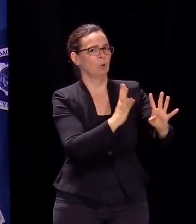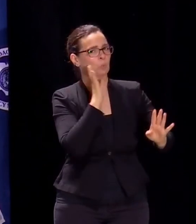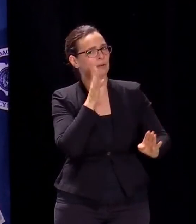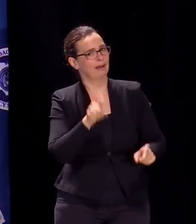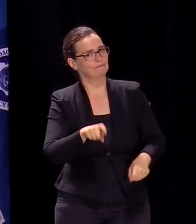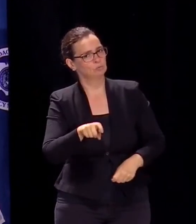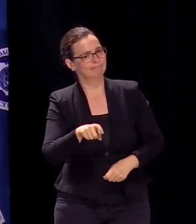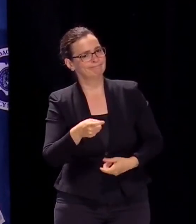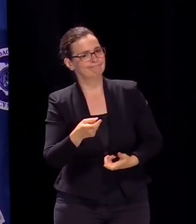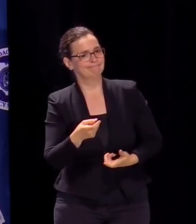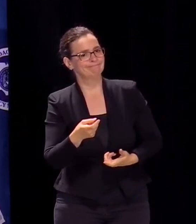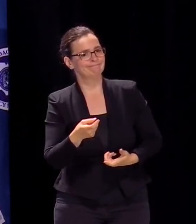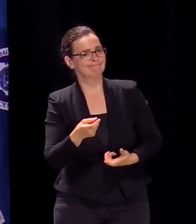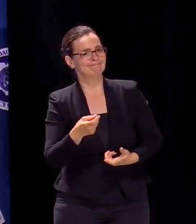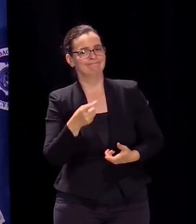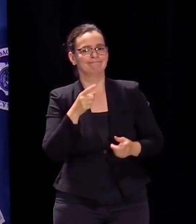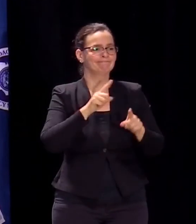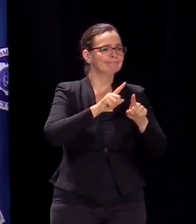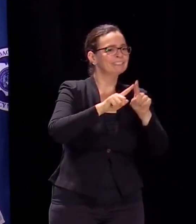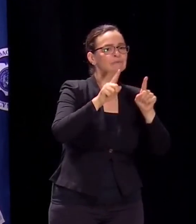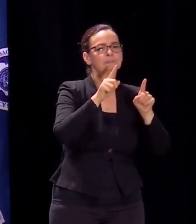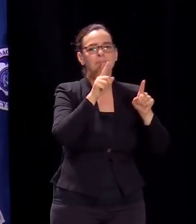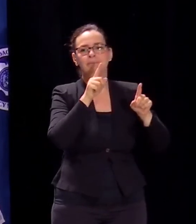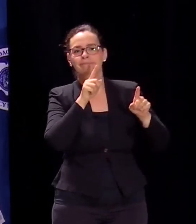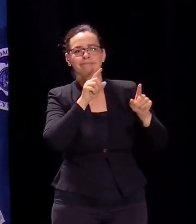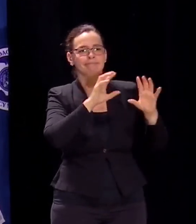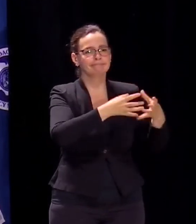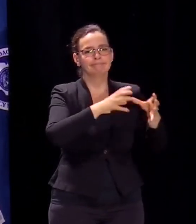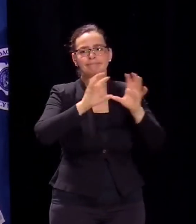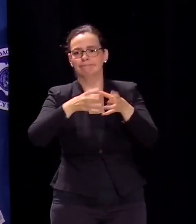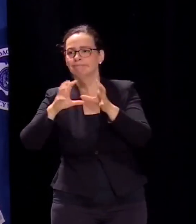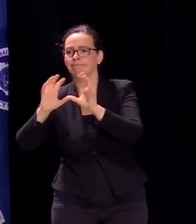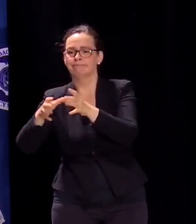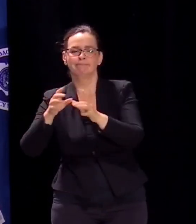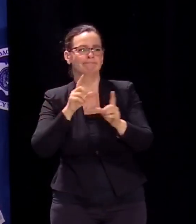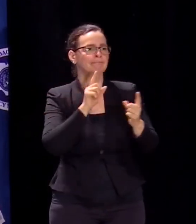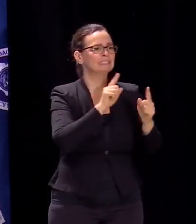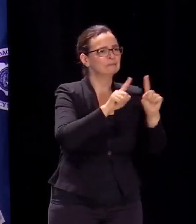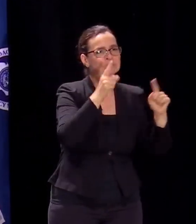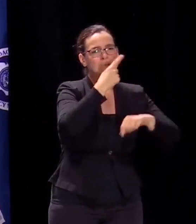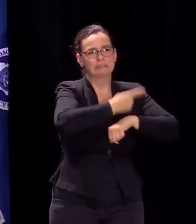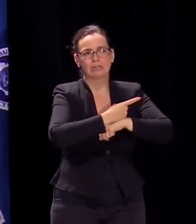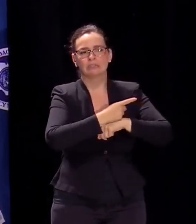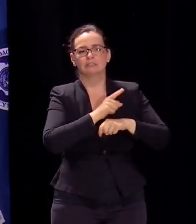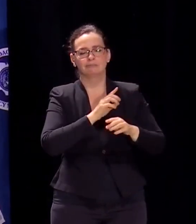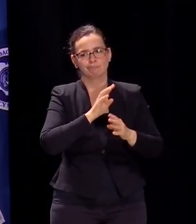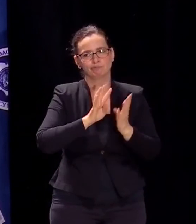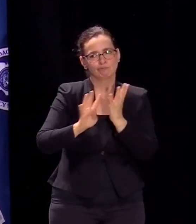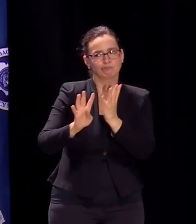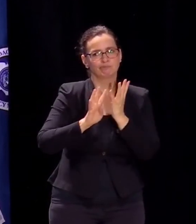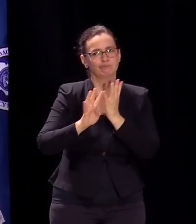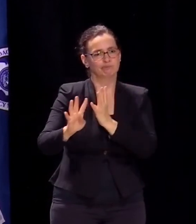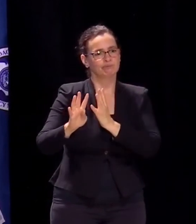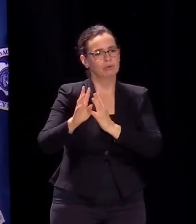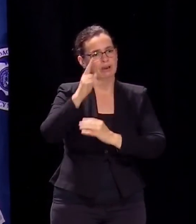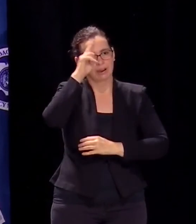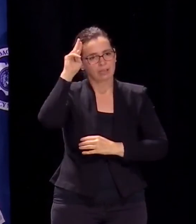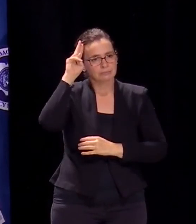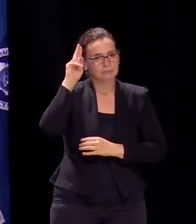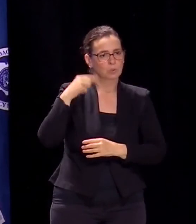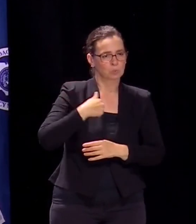them in on different days so we can get them in, get them quarantined until the results get back, and then we'll know quickly who's coming into the community that has